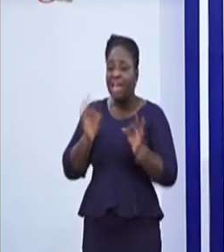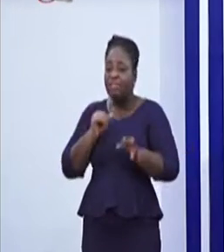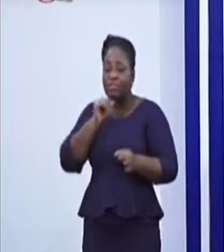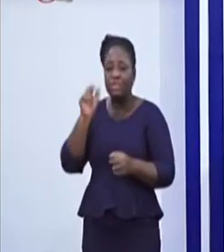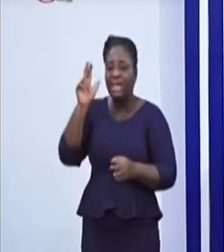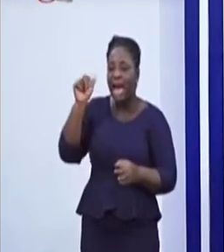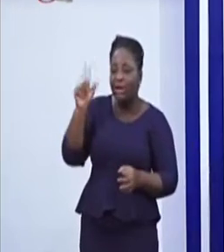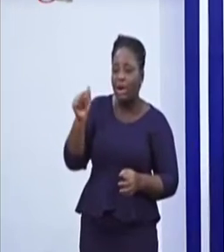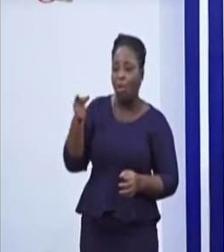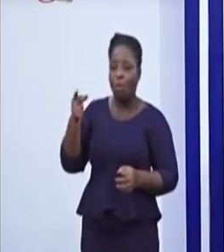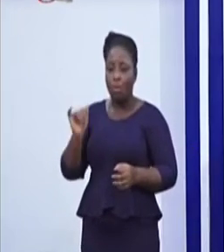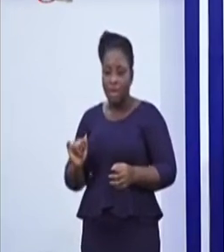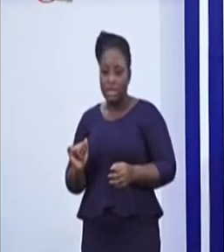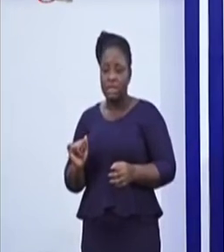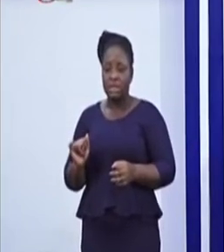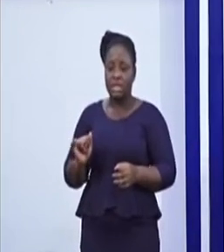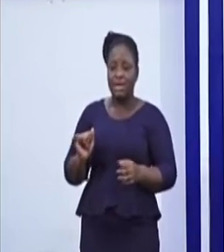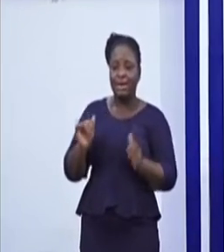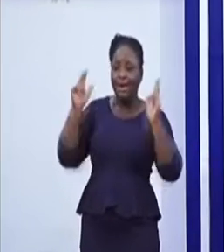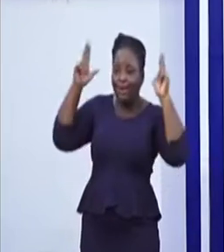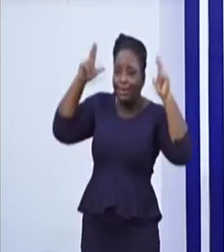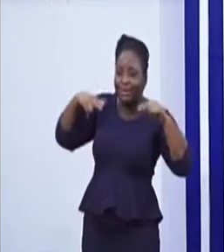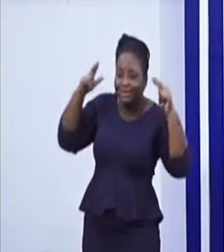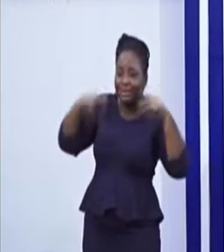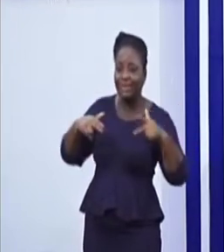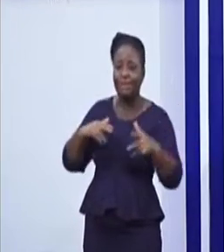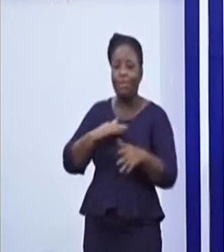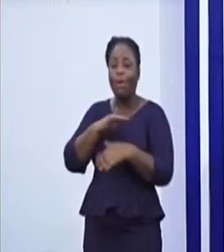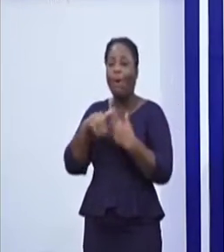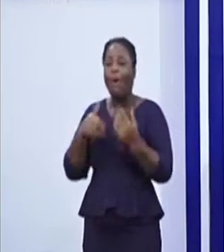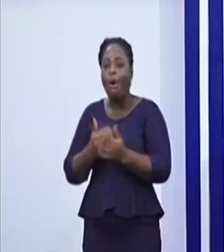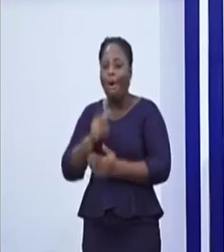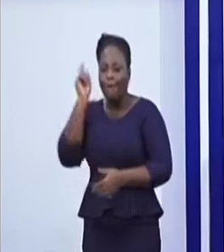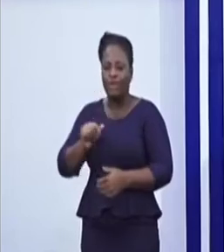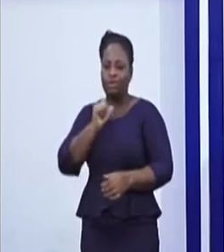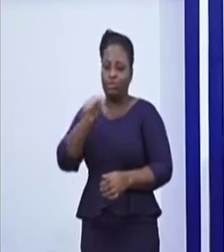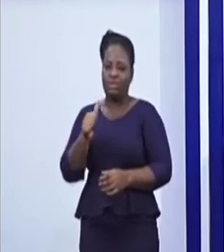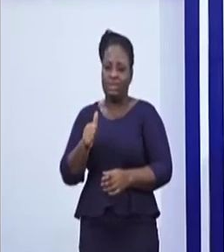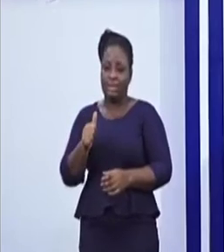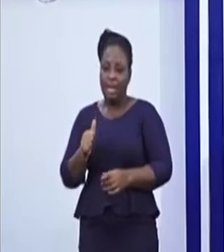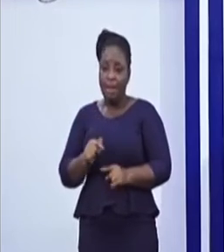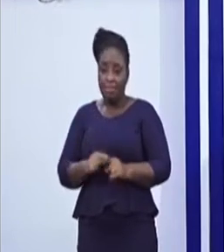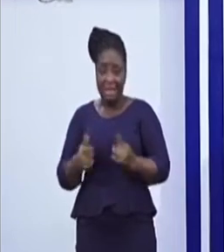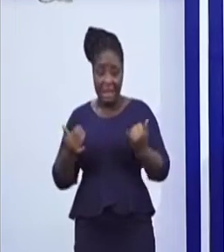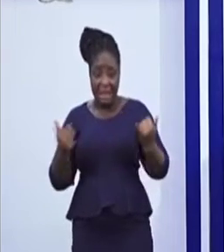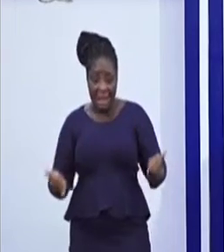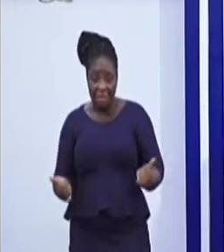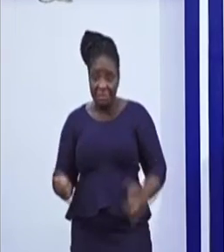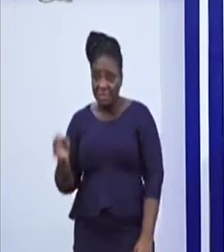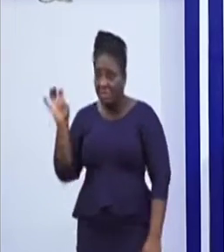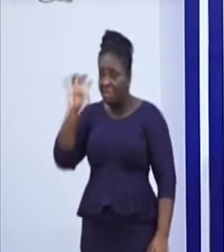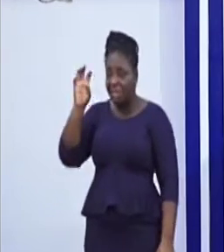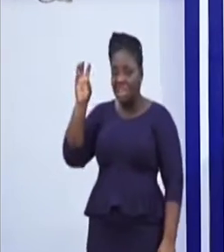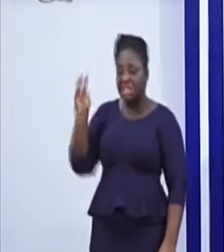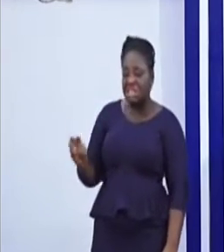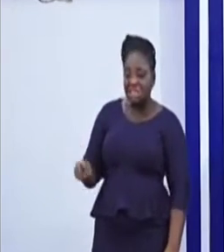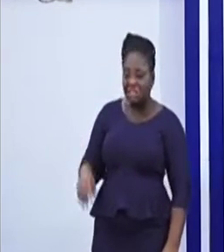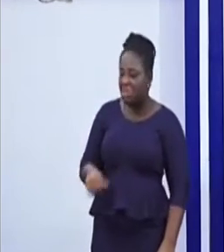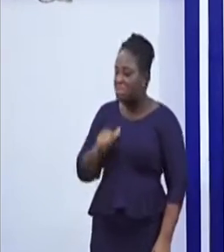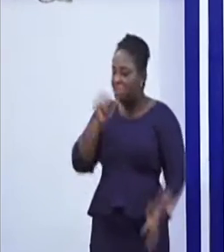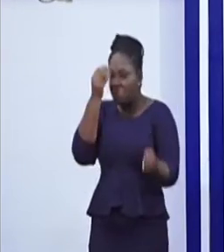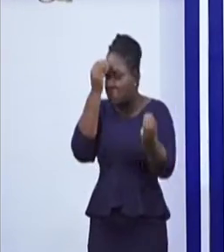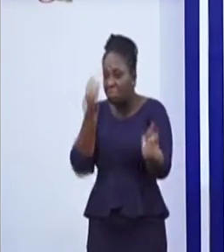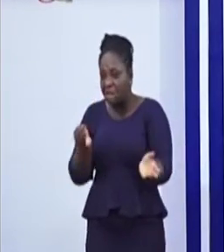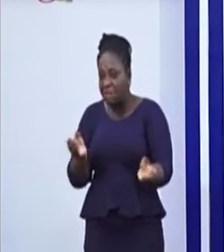ade yenyire nja sorry ye ko masarachi enya no o ma chi nipa ha 9 ne nsia o mo de o mo nte say dogo bi no abe still o ma dwen